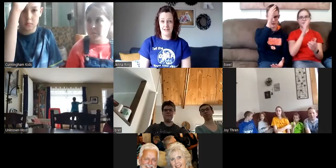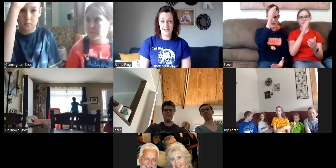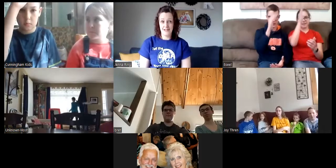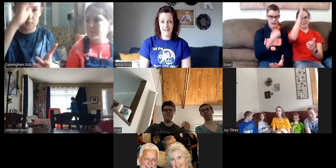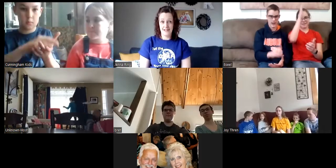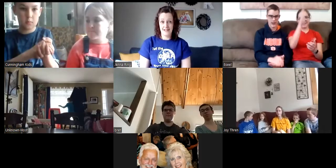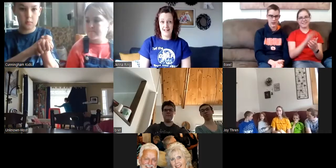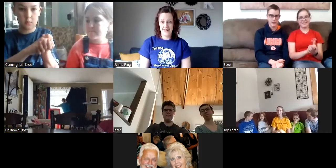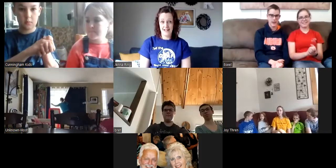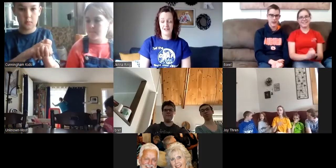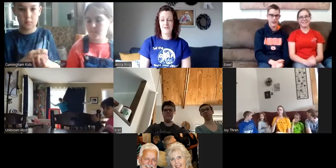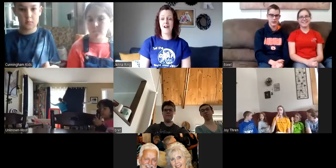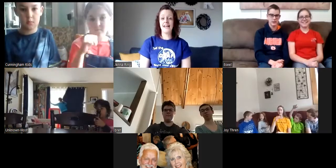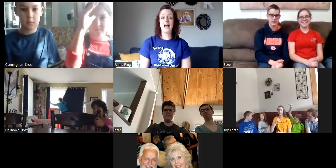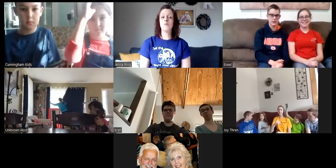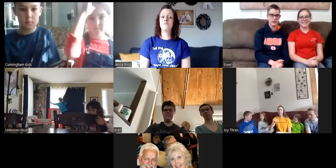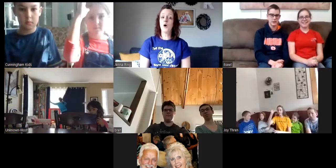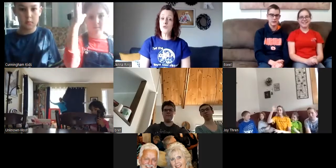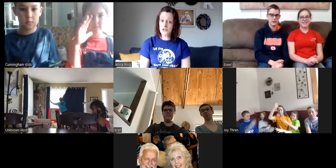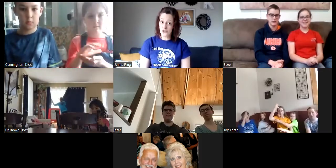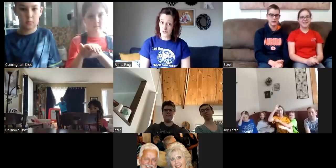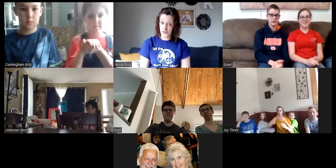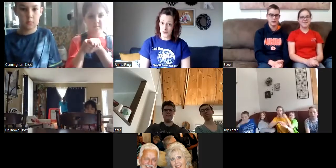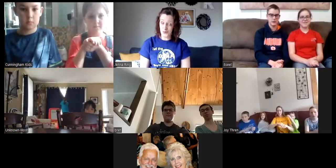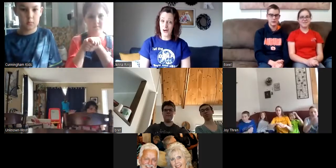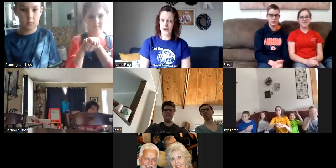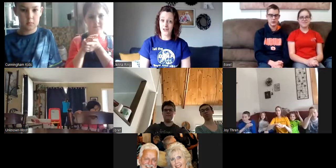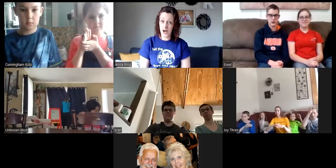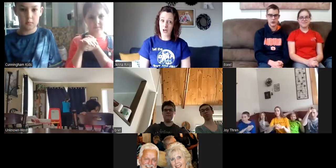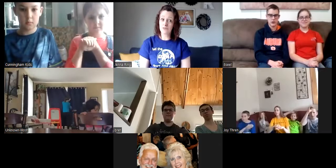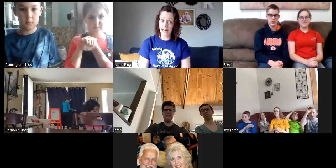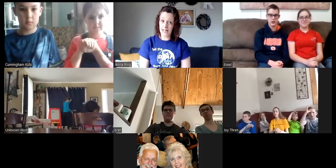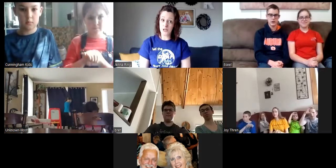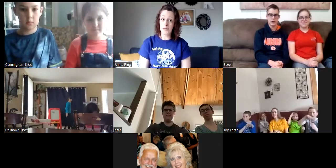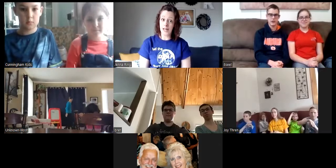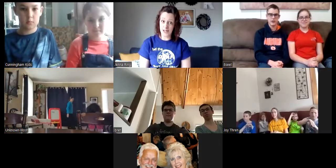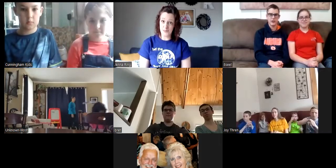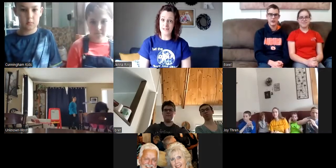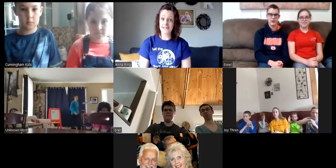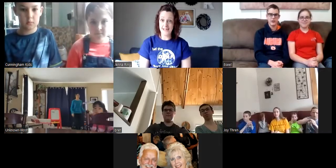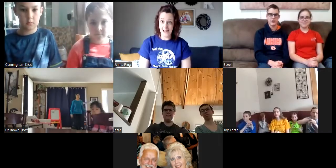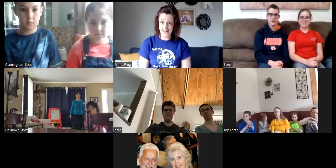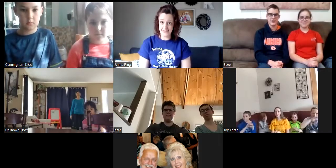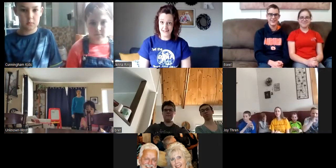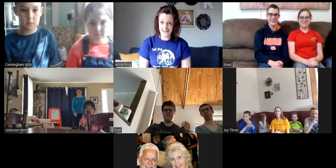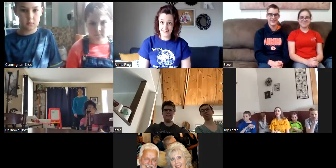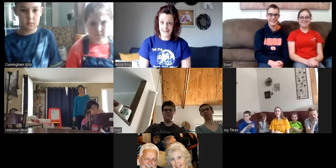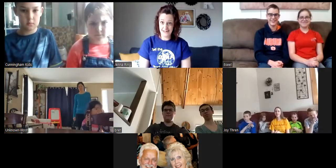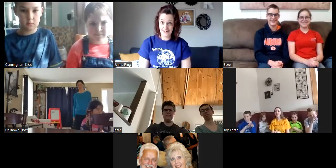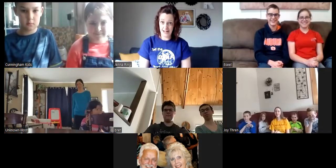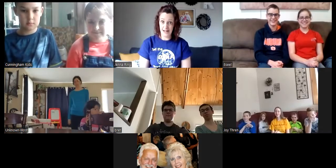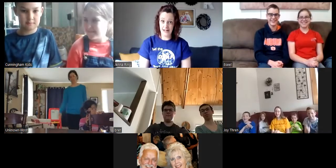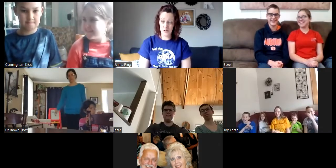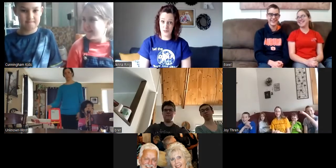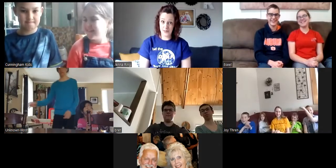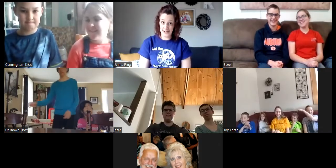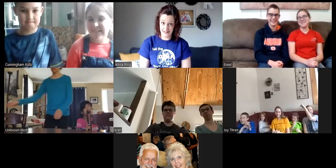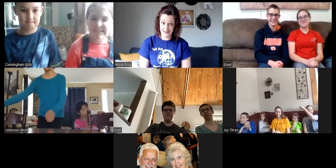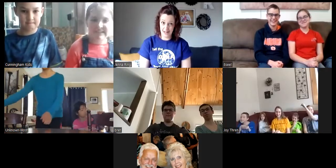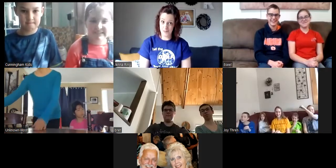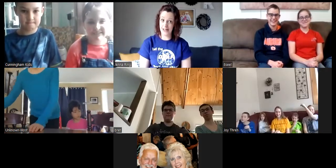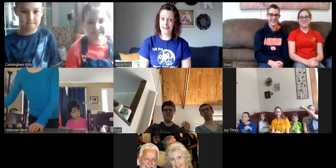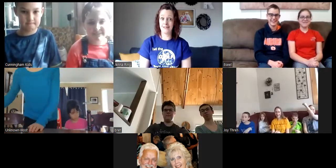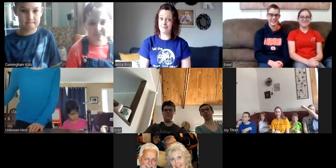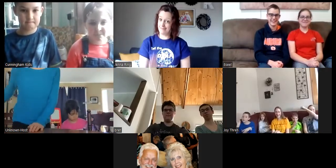husband? Right, now most of you are not ready to be husbands yet. I don't